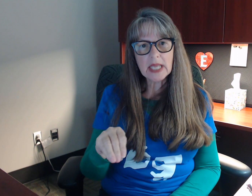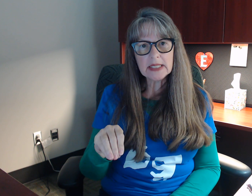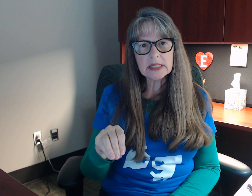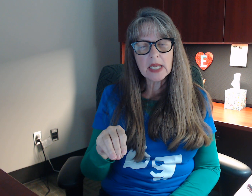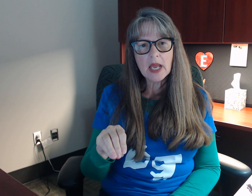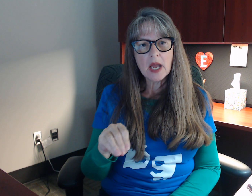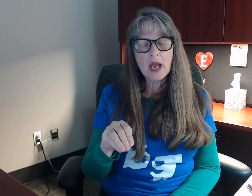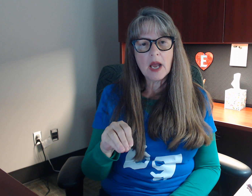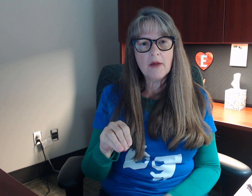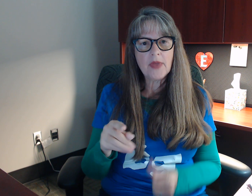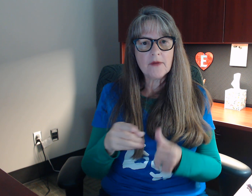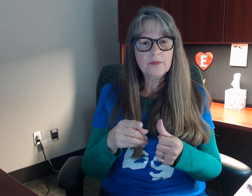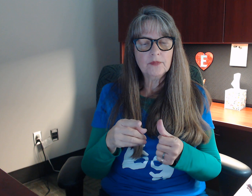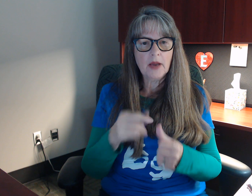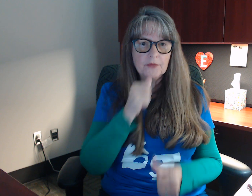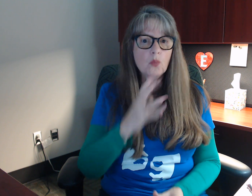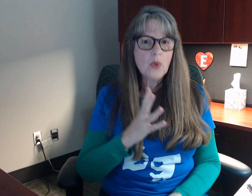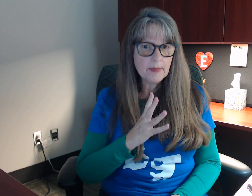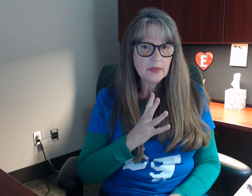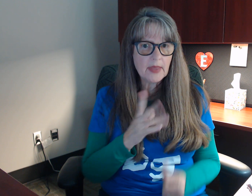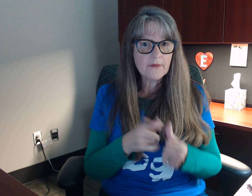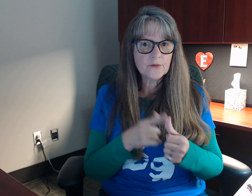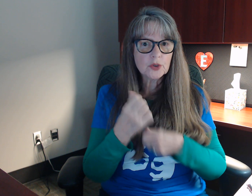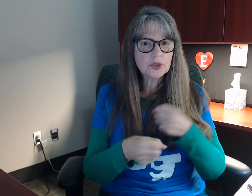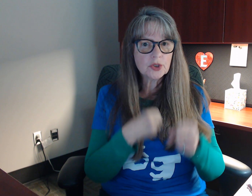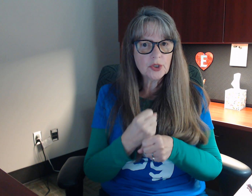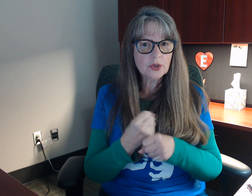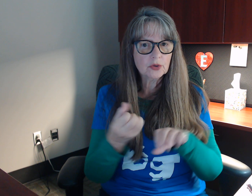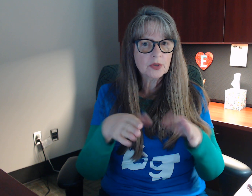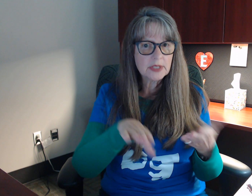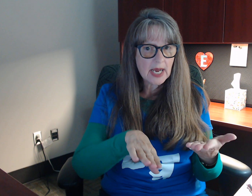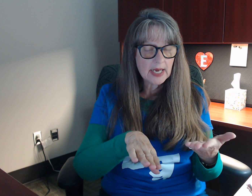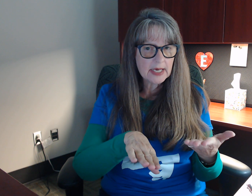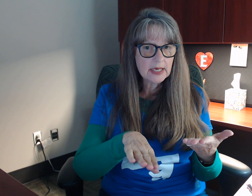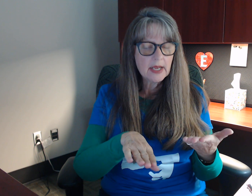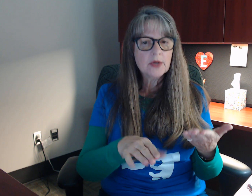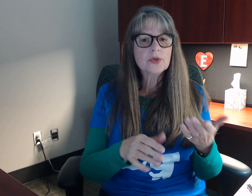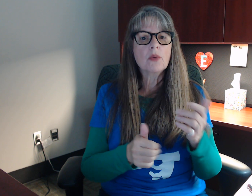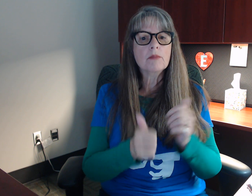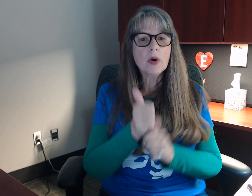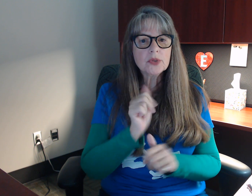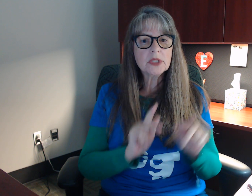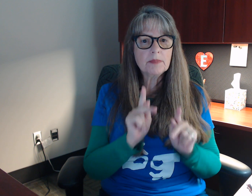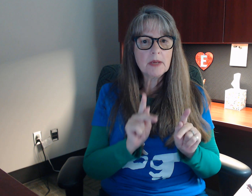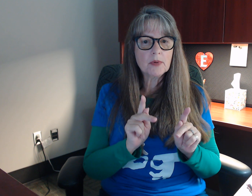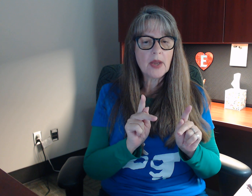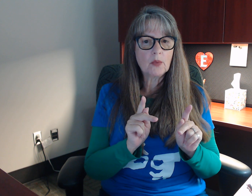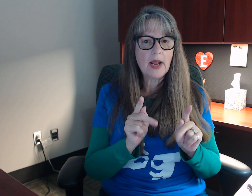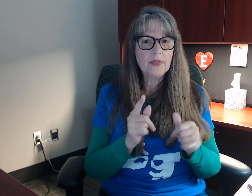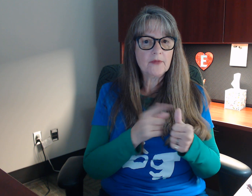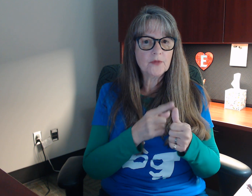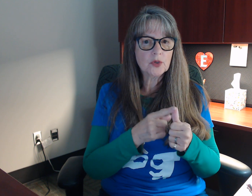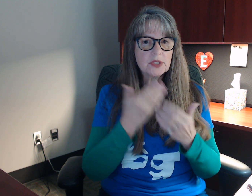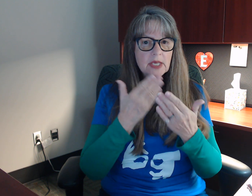80% of that of the women that first year died. So mostly the people that were at the first